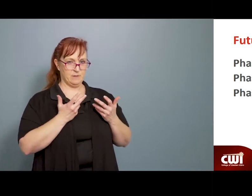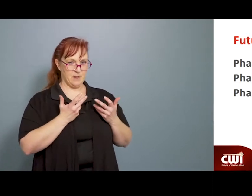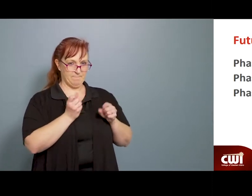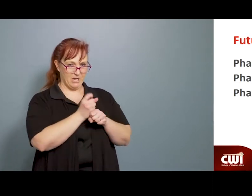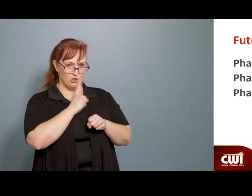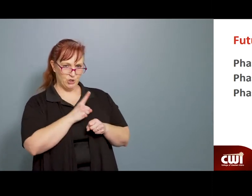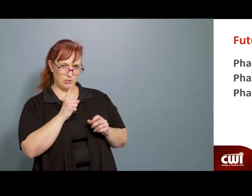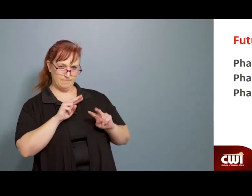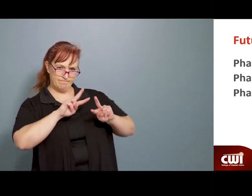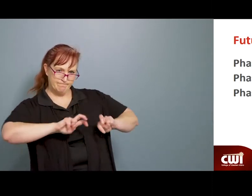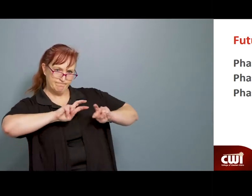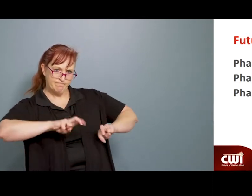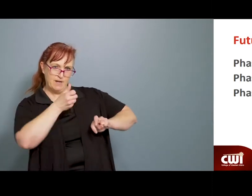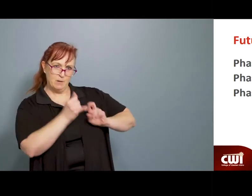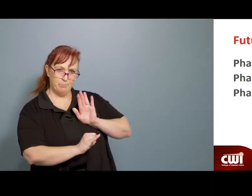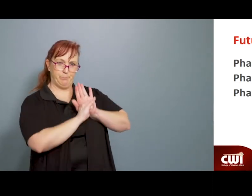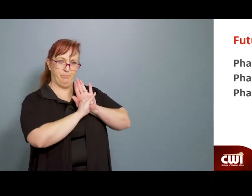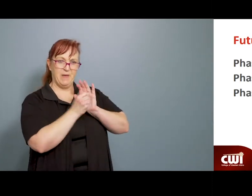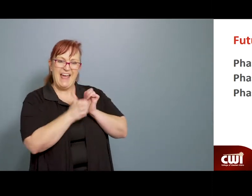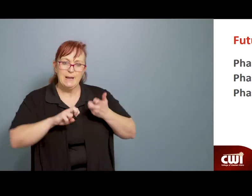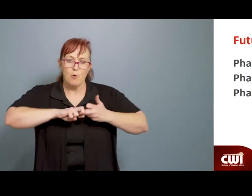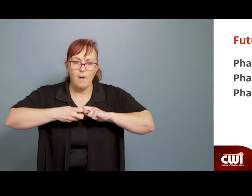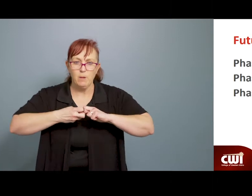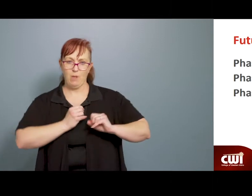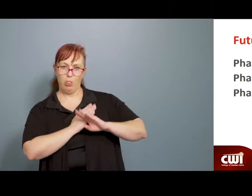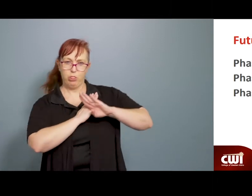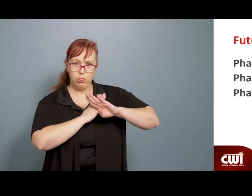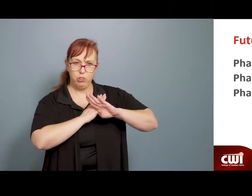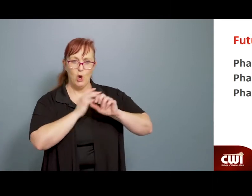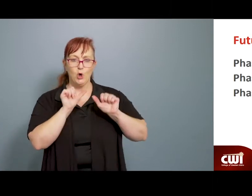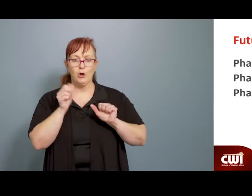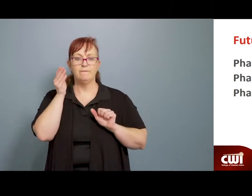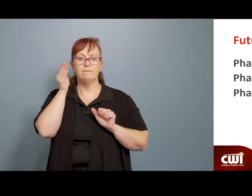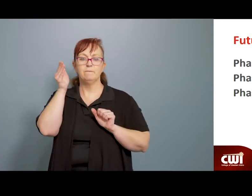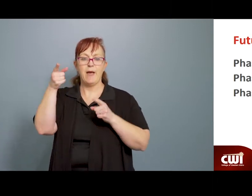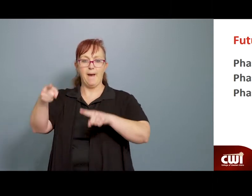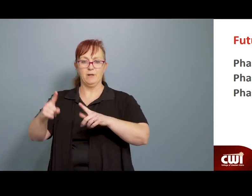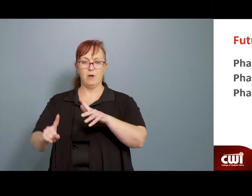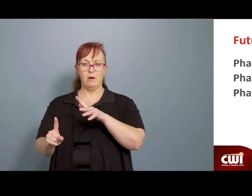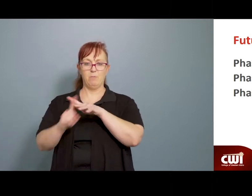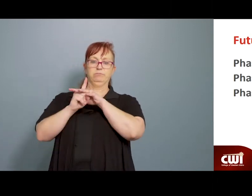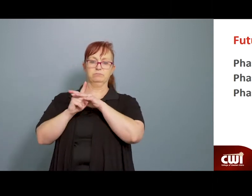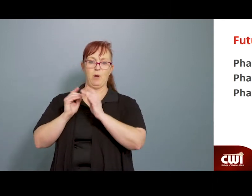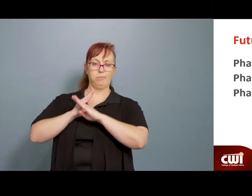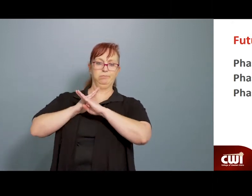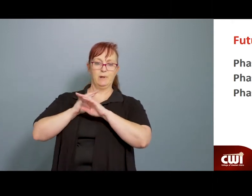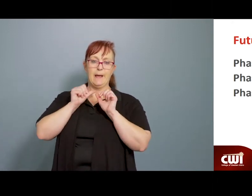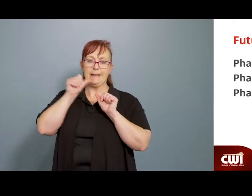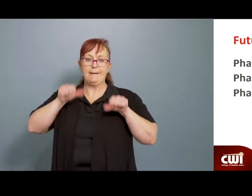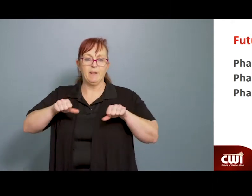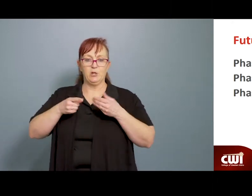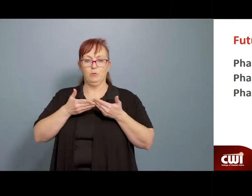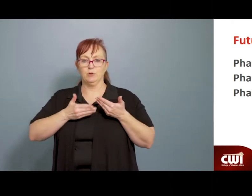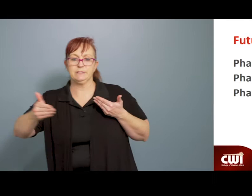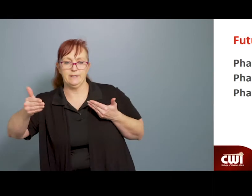we've identified any roadblocks that could come up unexpectedly and hinder our ability to proceed. And there are